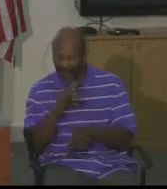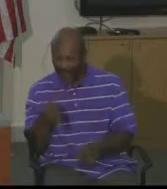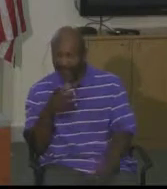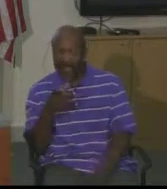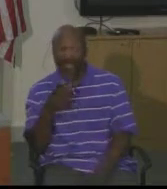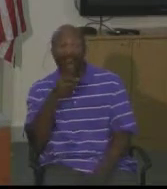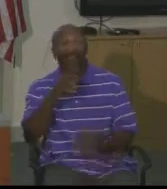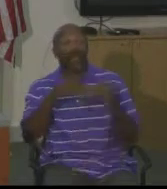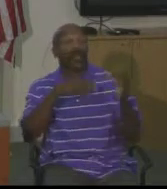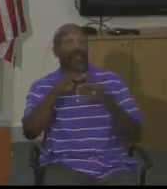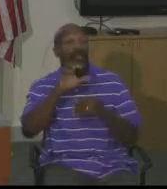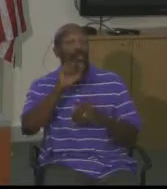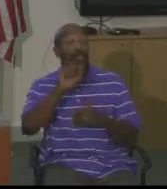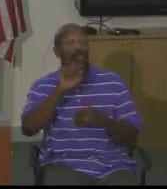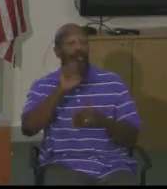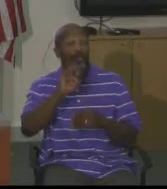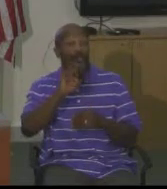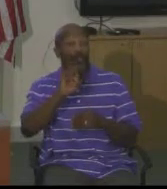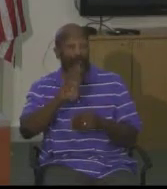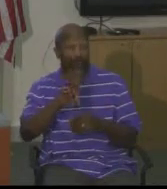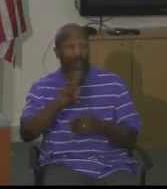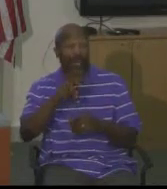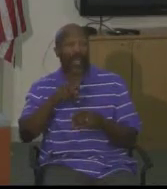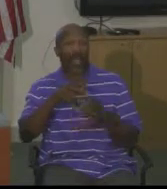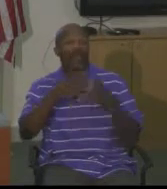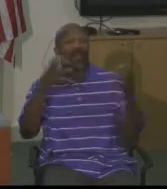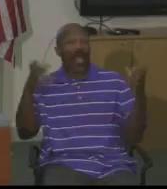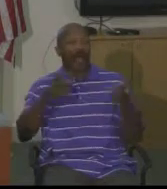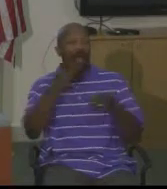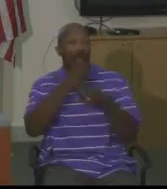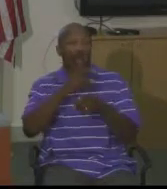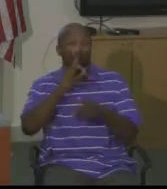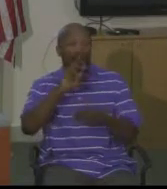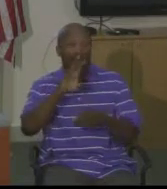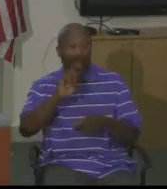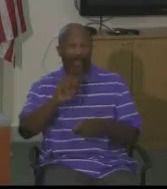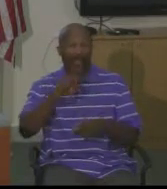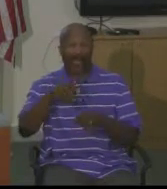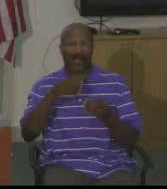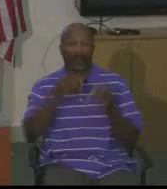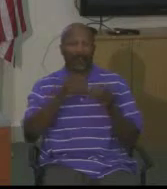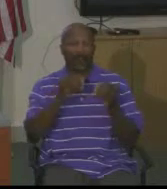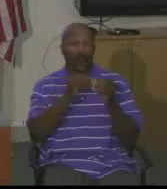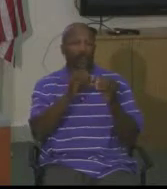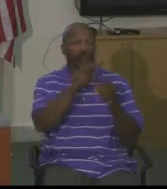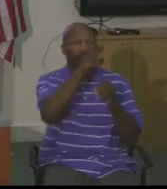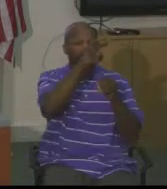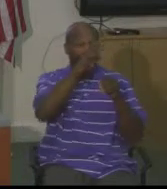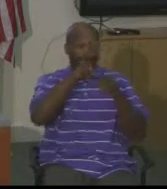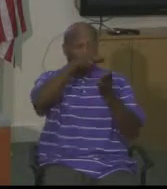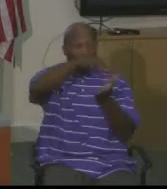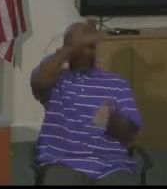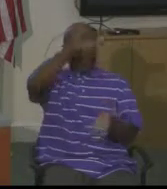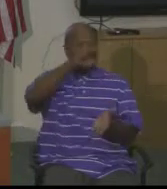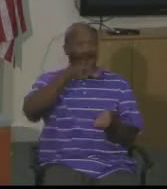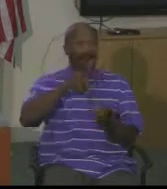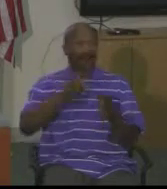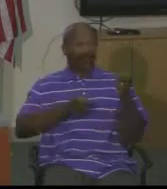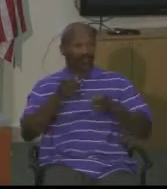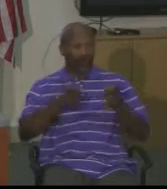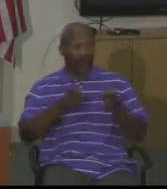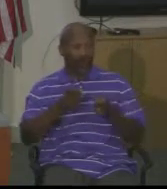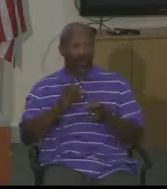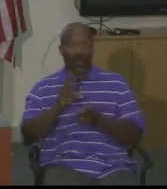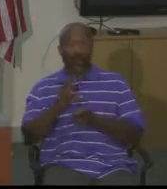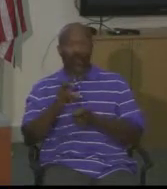building a server, I might have lots of hard drives, so I need to have either multiple disk controllers or a